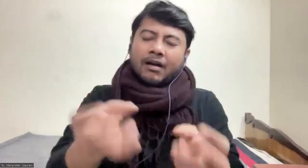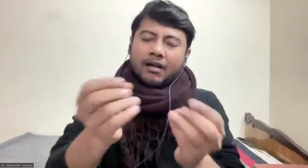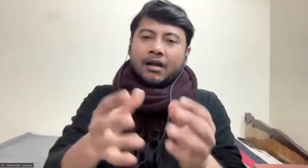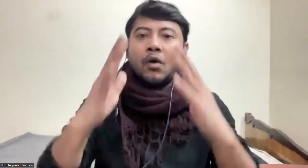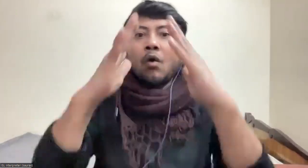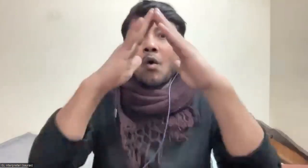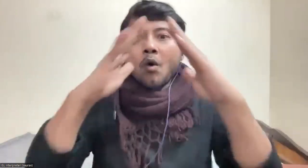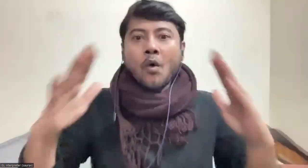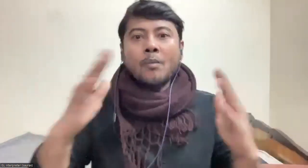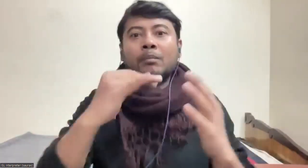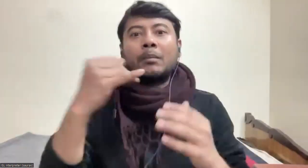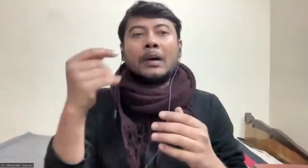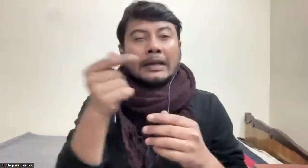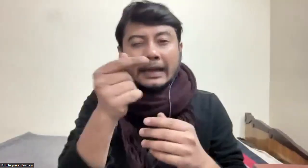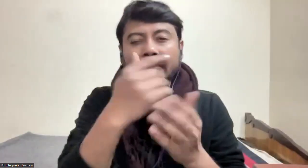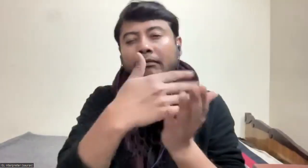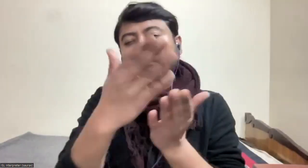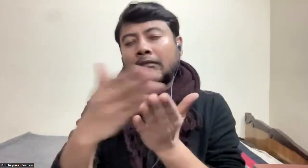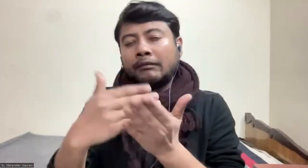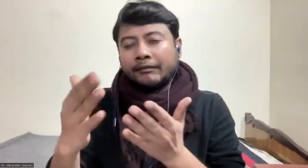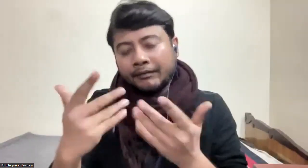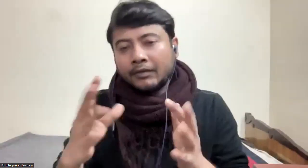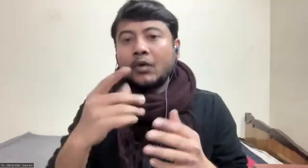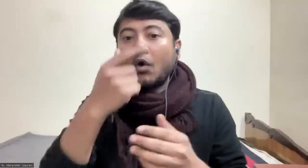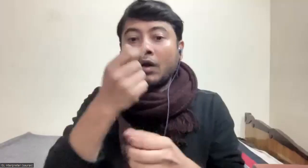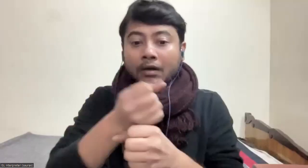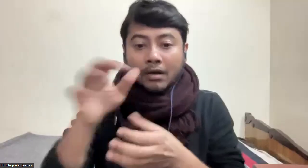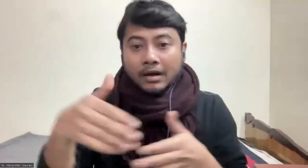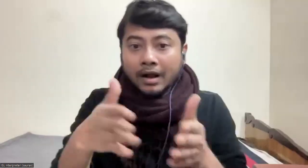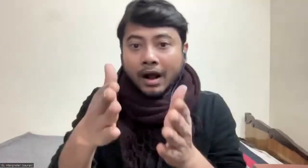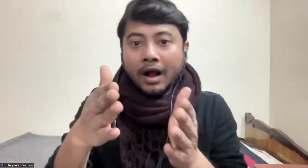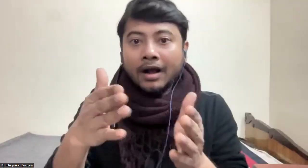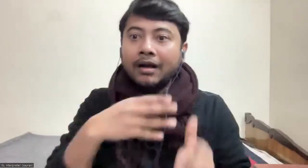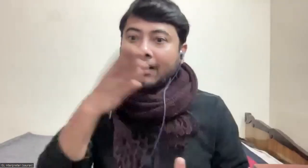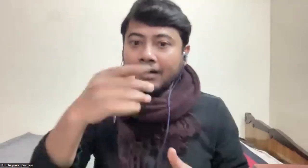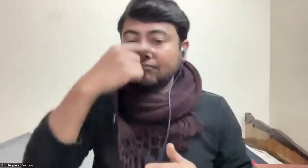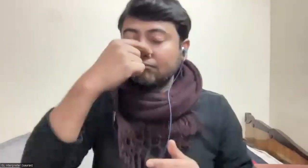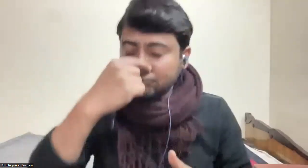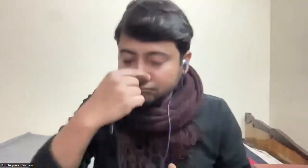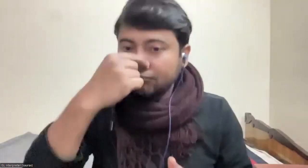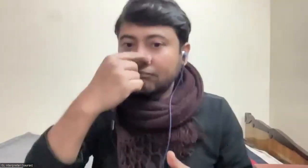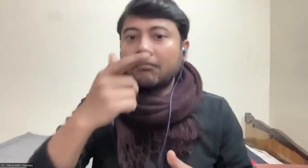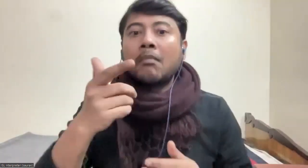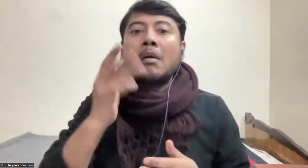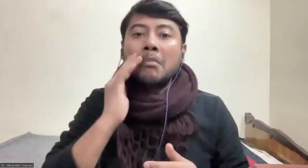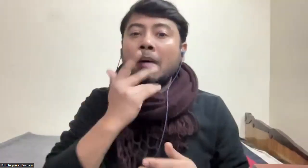if I go and take a bath in Ganga, my sins are removed. If I go to some pilgrimage like,